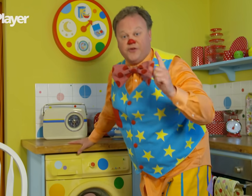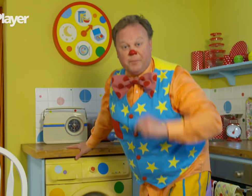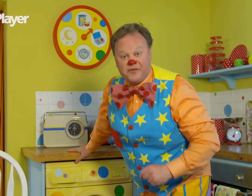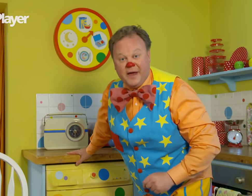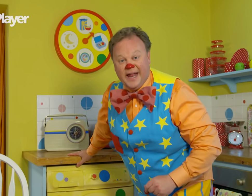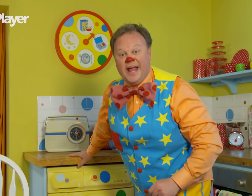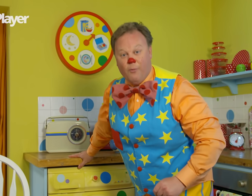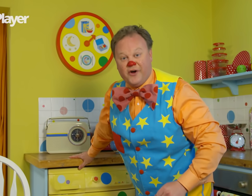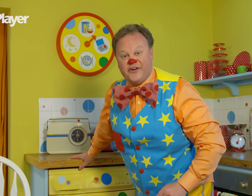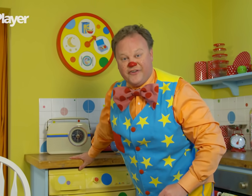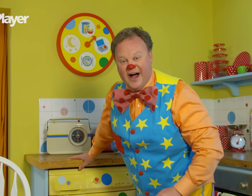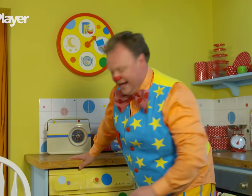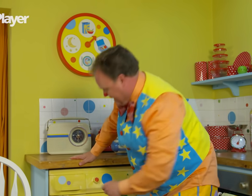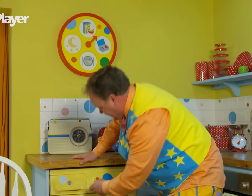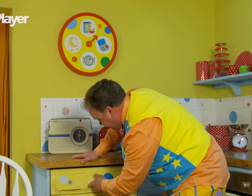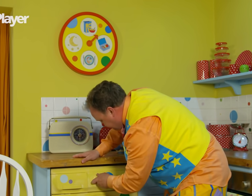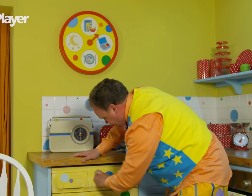Super speedy wash and dry.